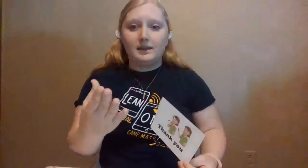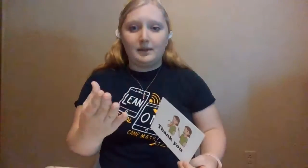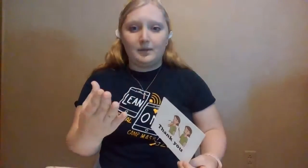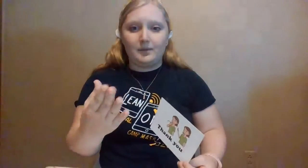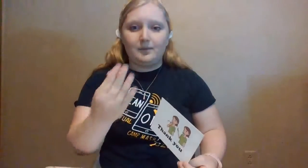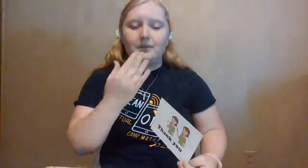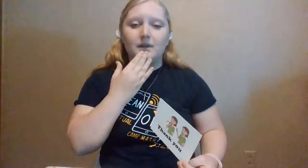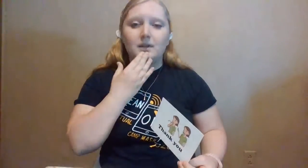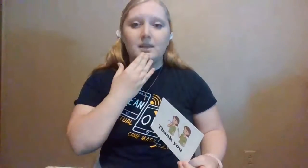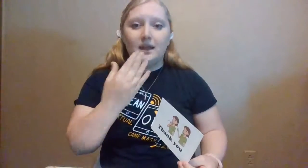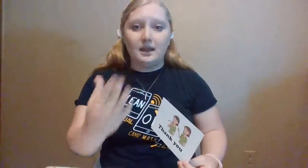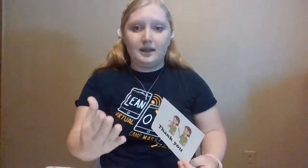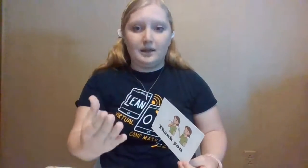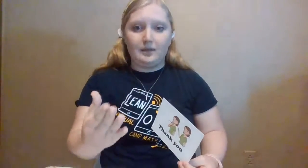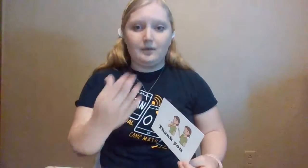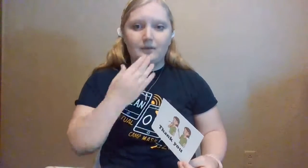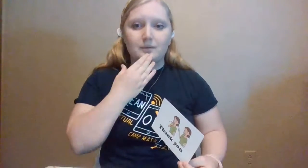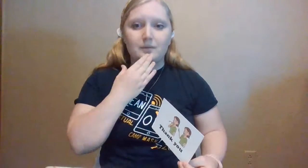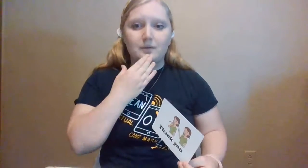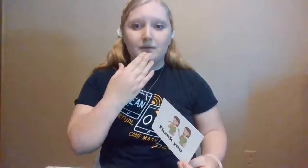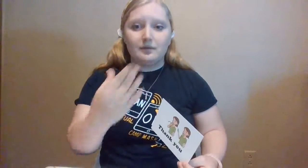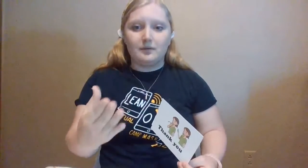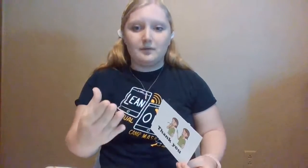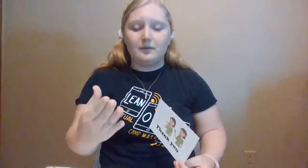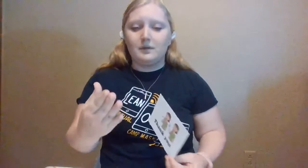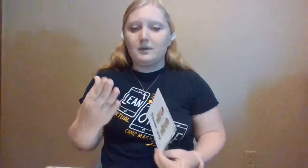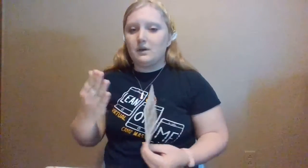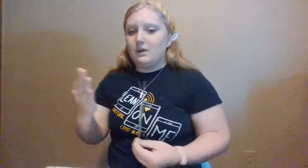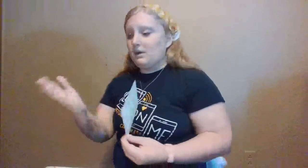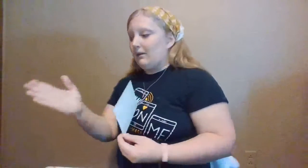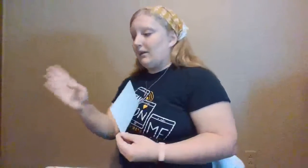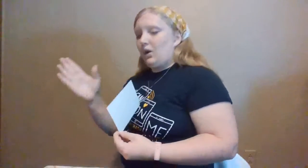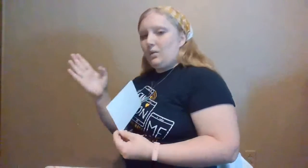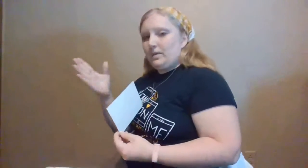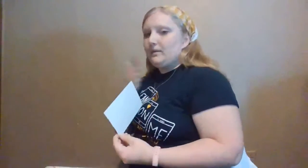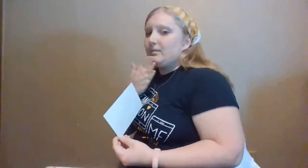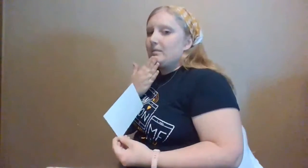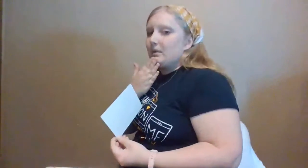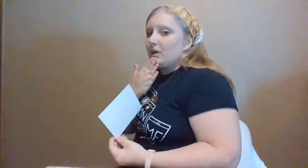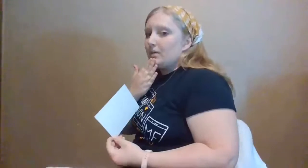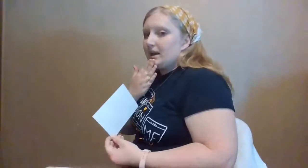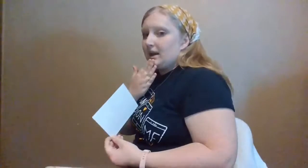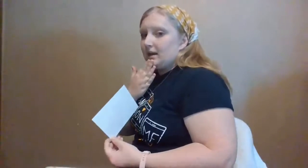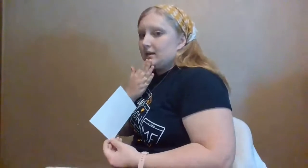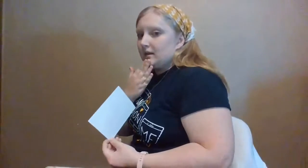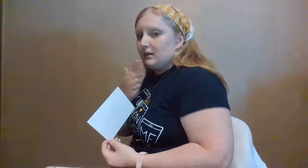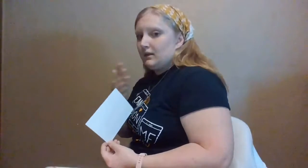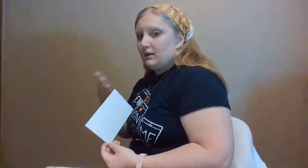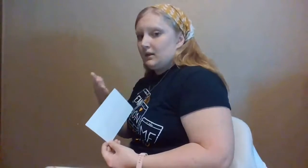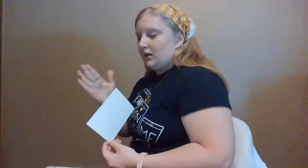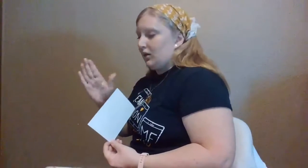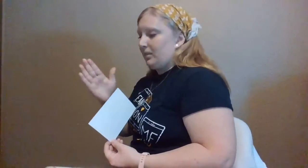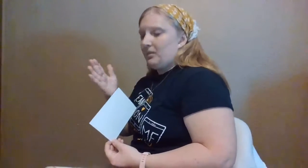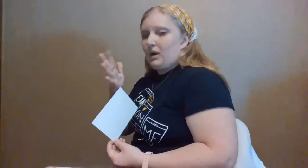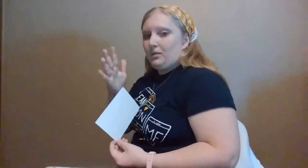thank you. Thank you. So you have an open hand or open palm